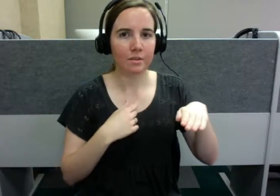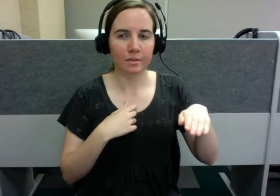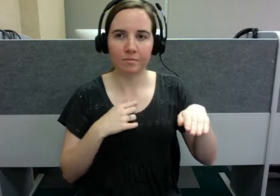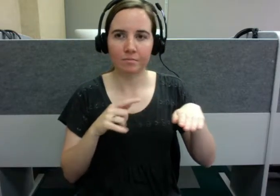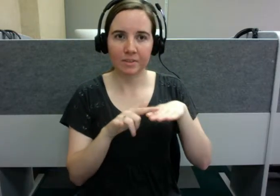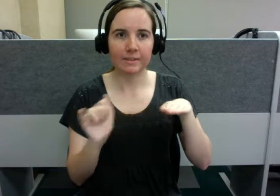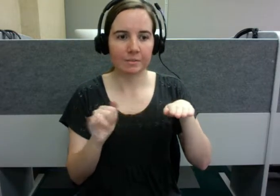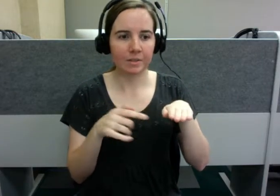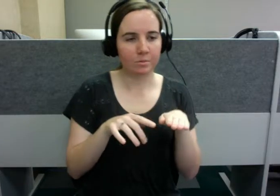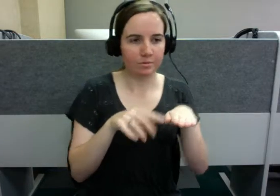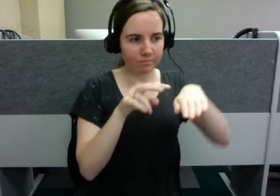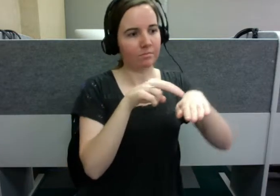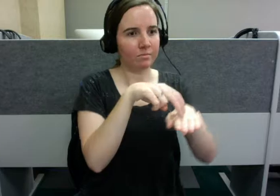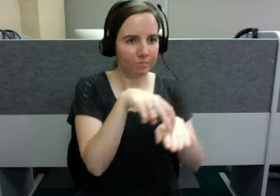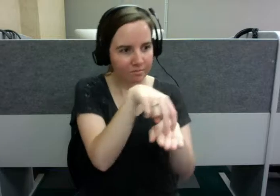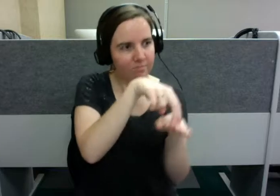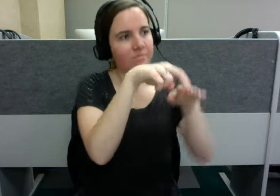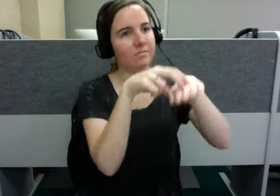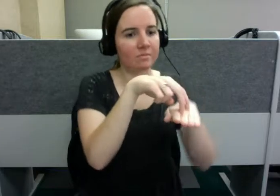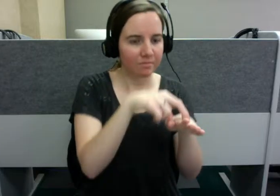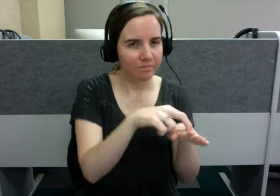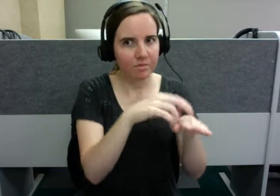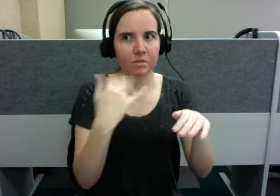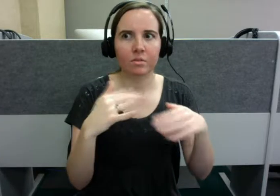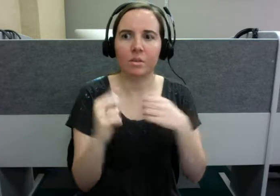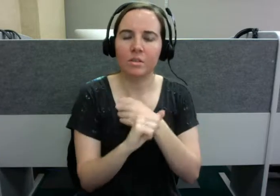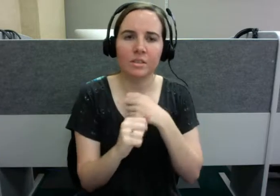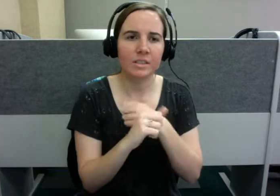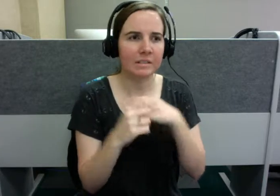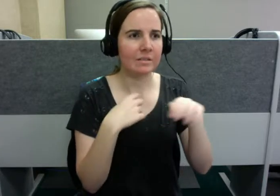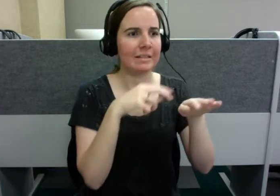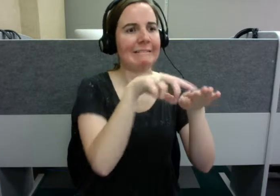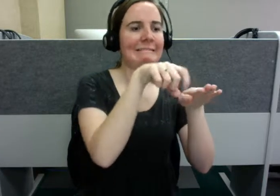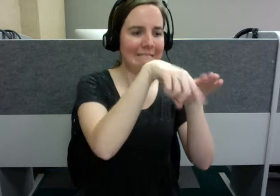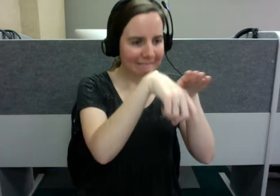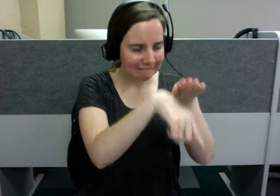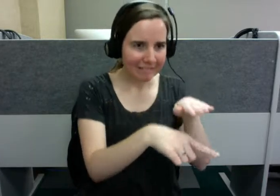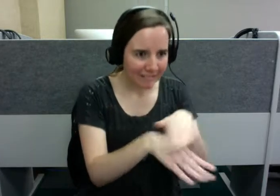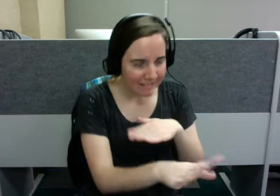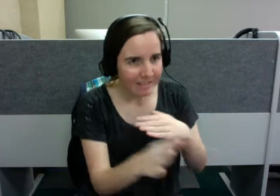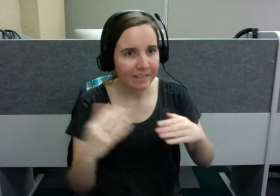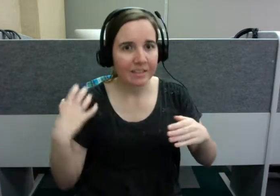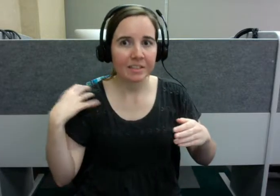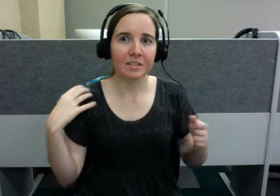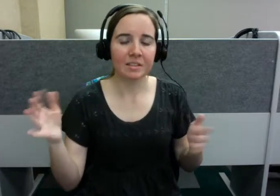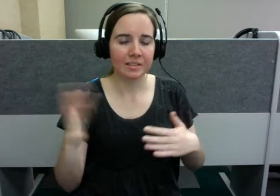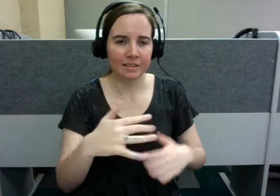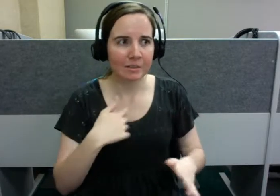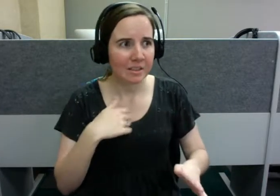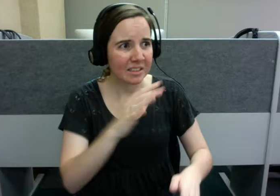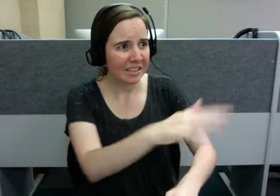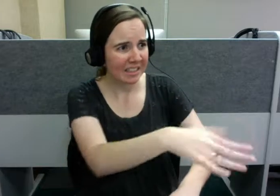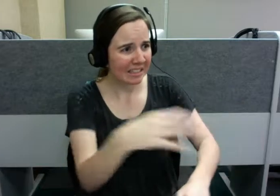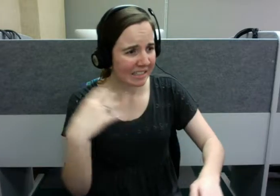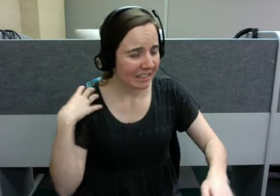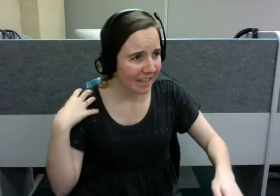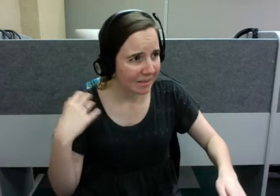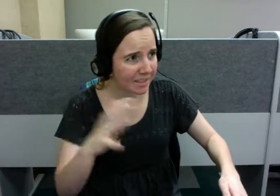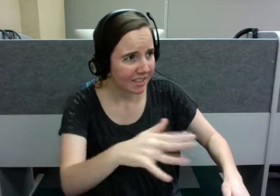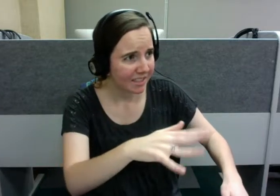ocean. Unspeakably dangerous. I scamper down, I go into the wheelhouse, and I say with some level of, incredulity,